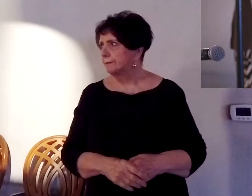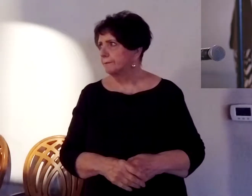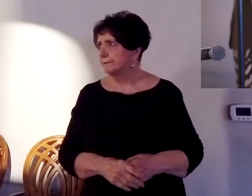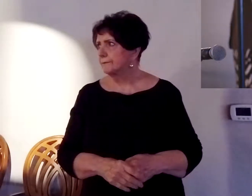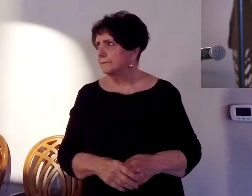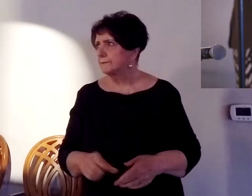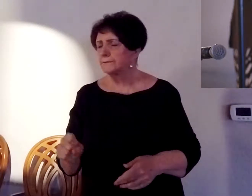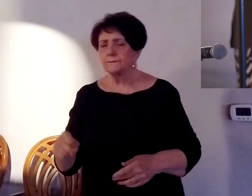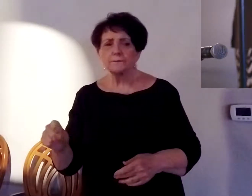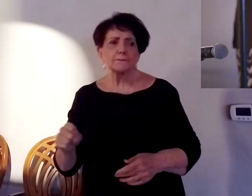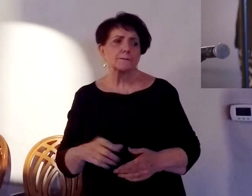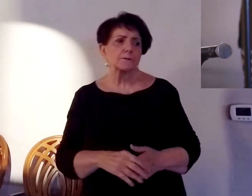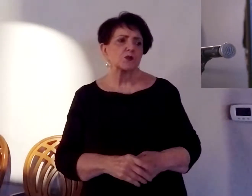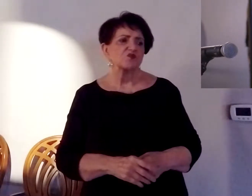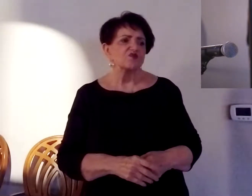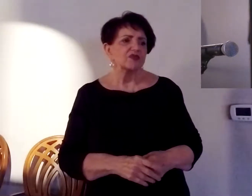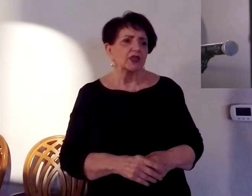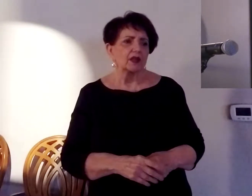Yeah.